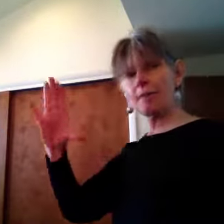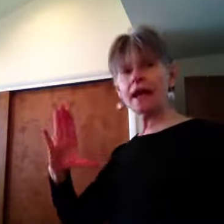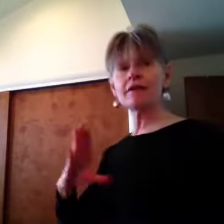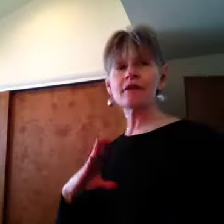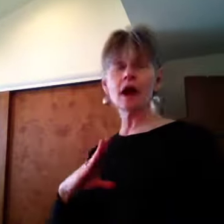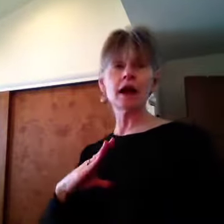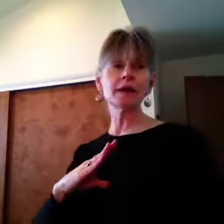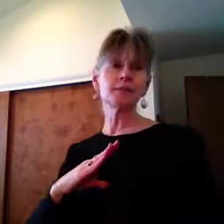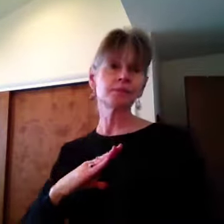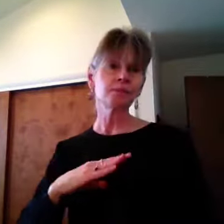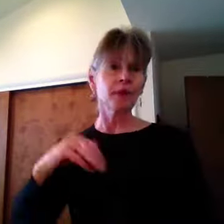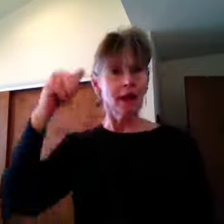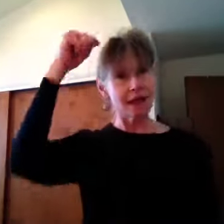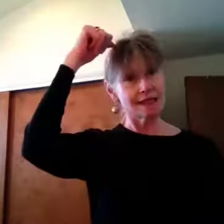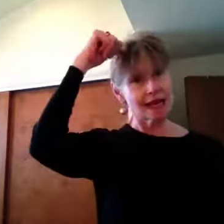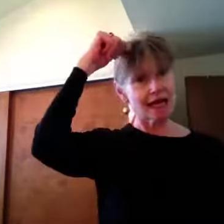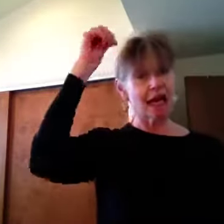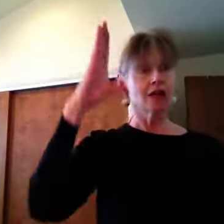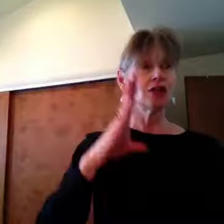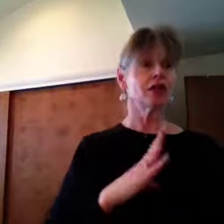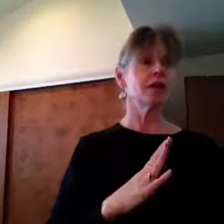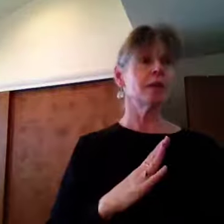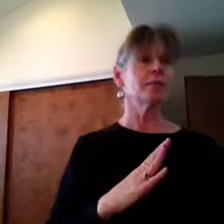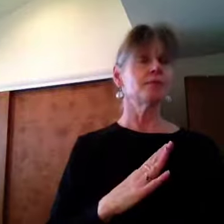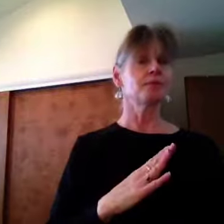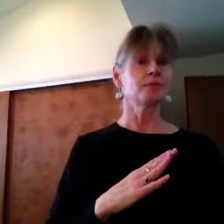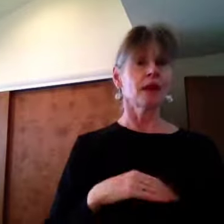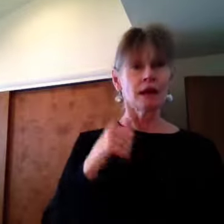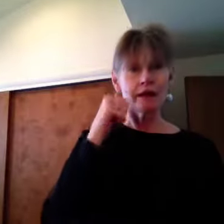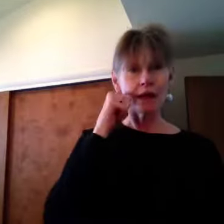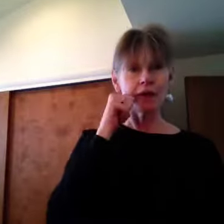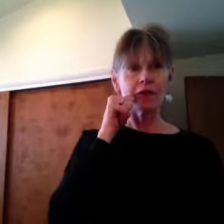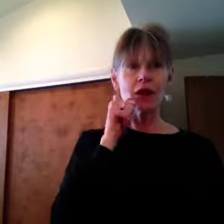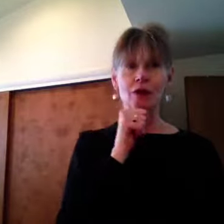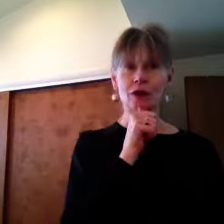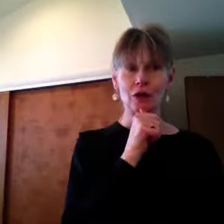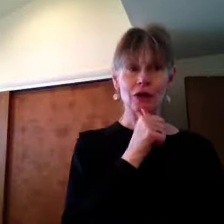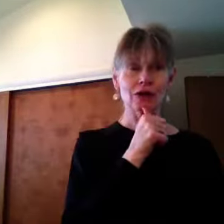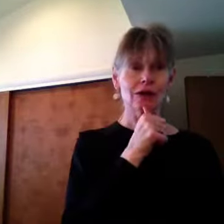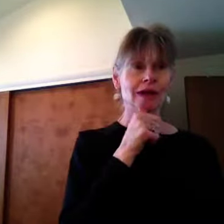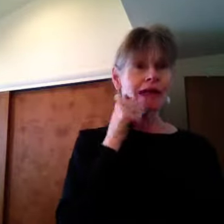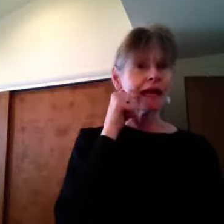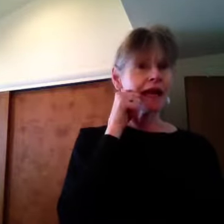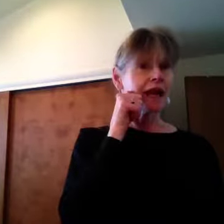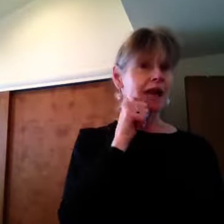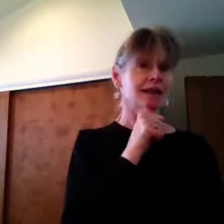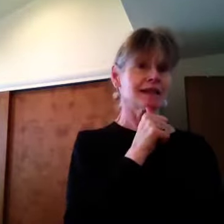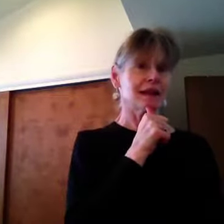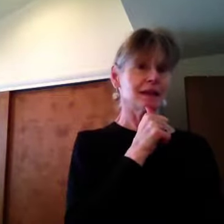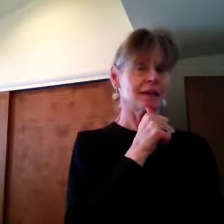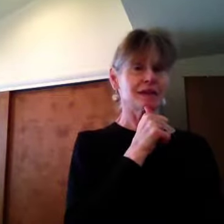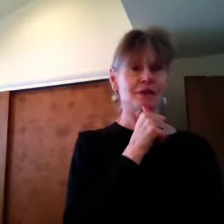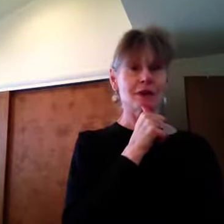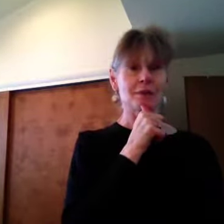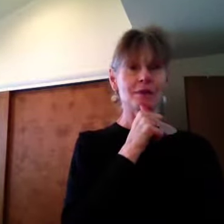man fine and saying gentleman. Then we've got girl, and that sign comes from